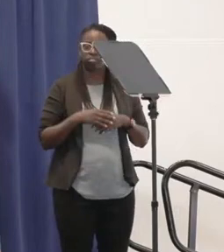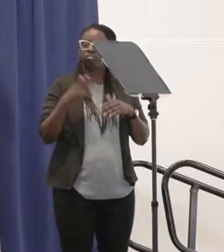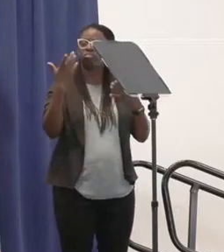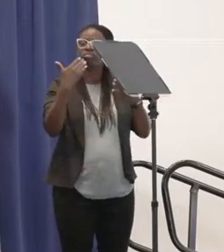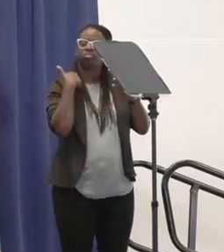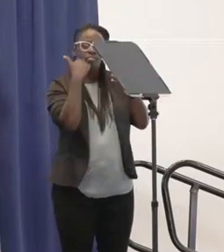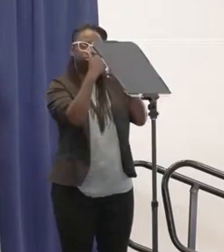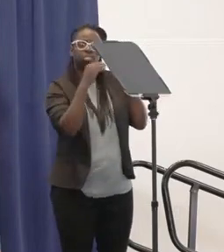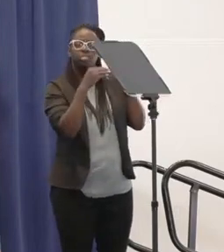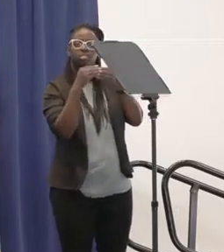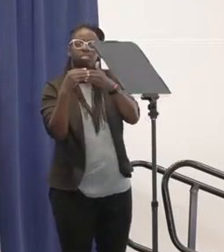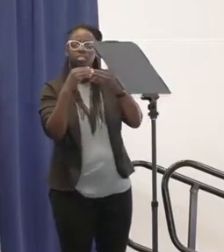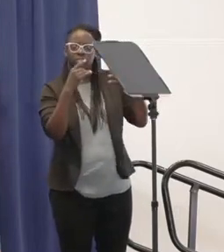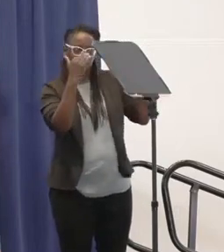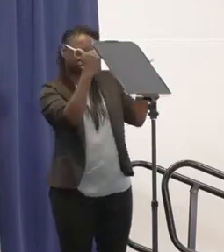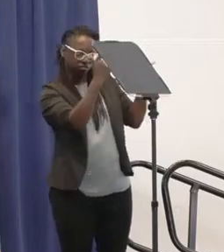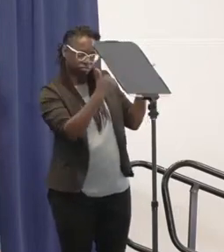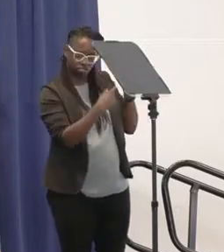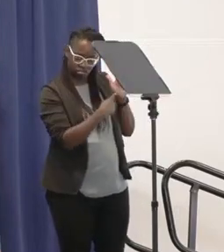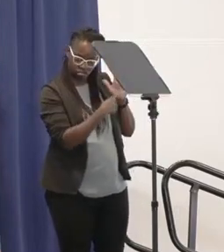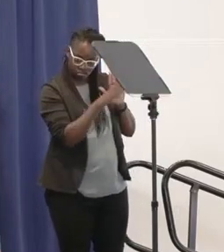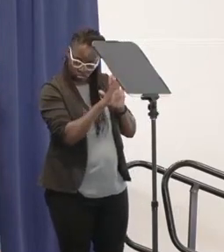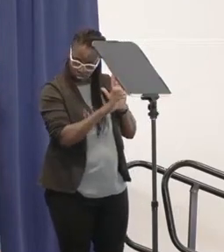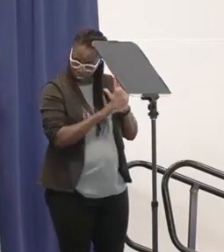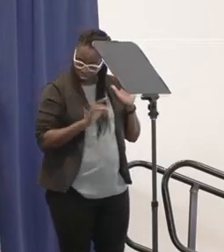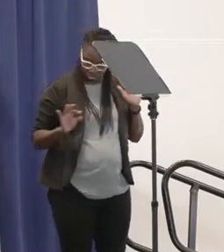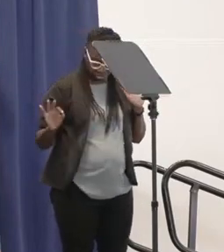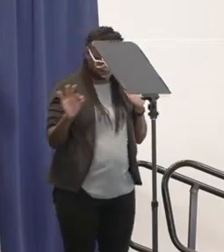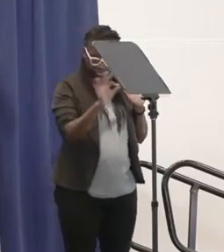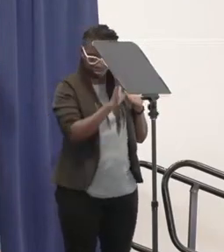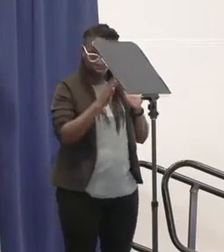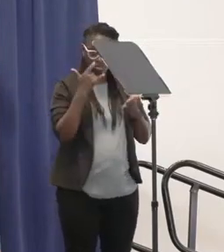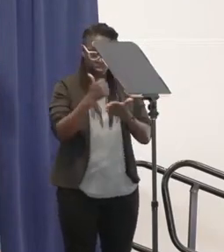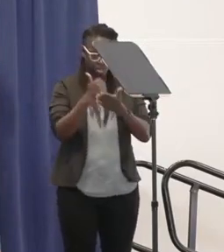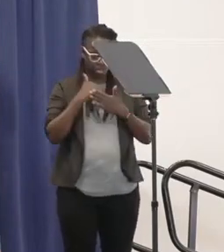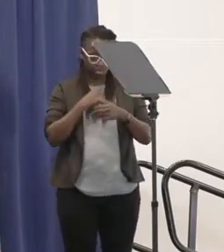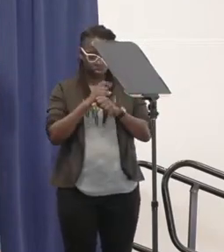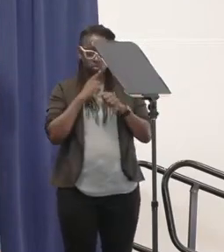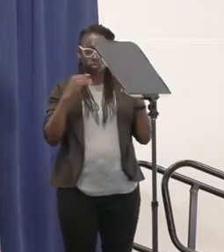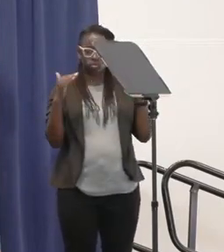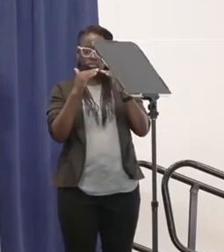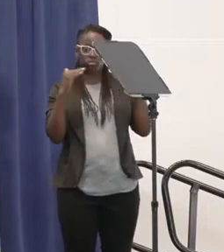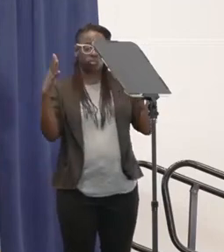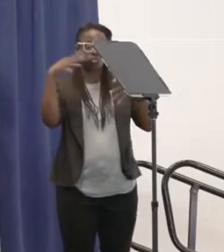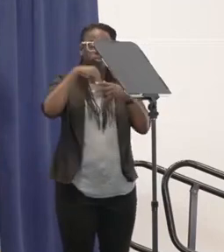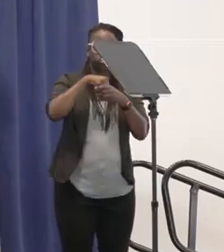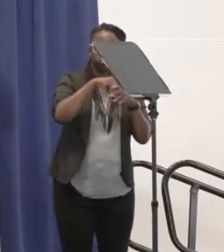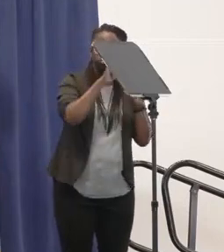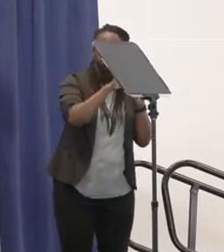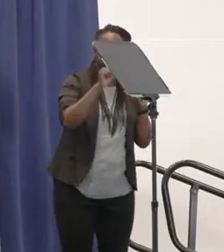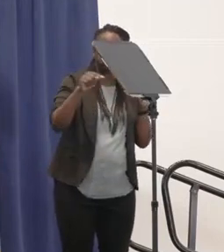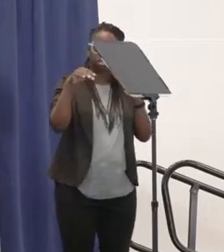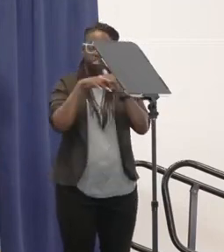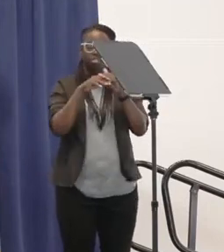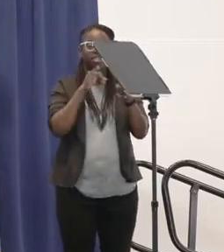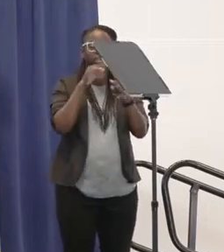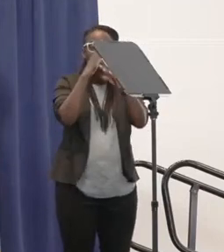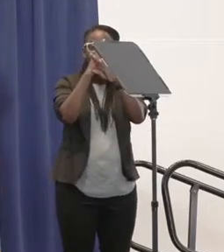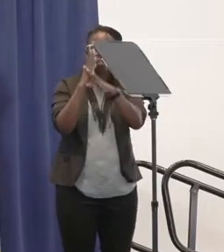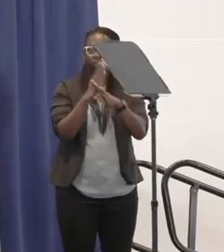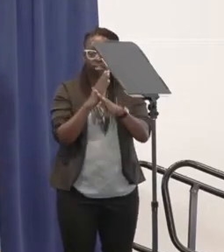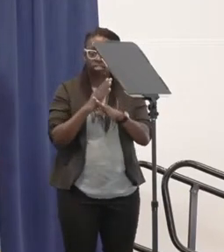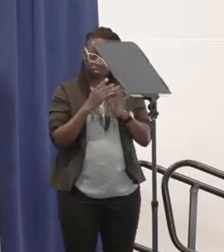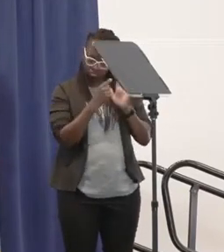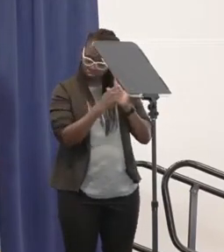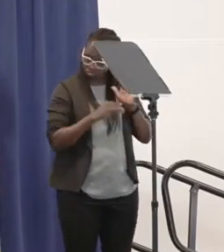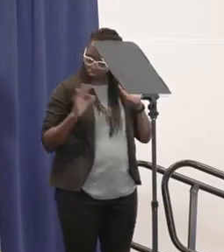create more equitable access to education. Now, we know there's been concern and confusion about what is legal